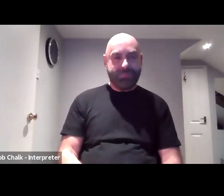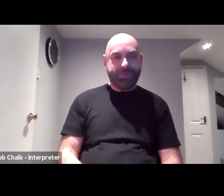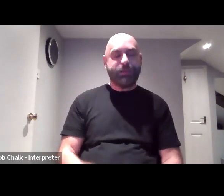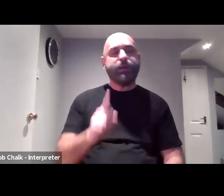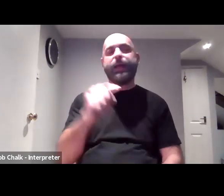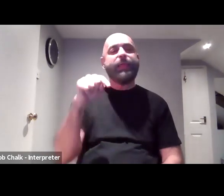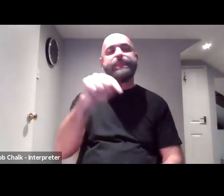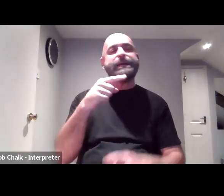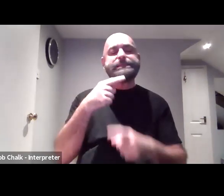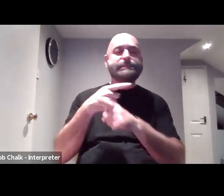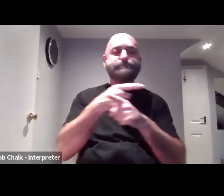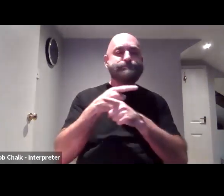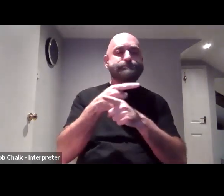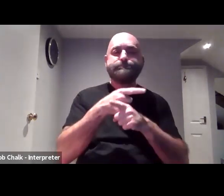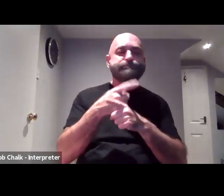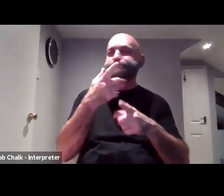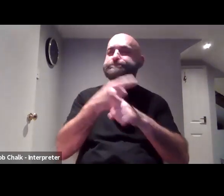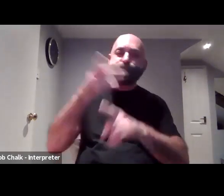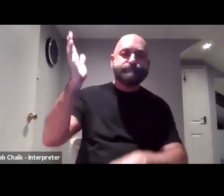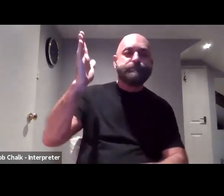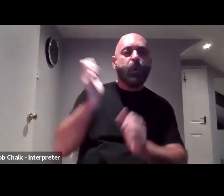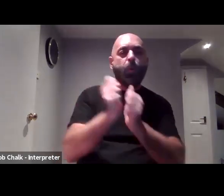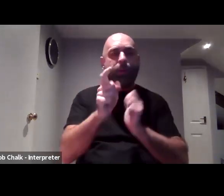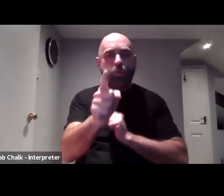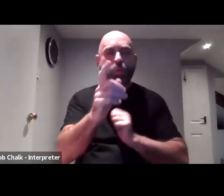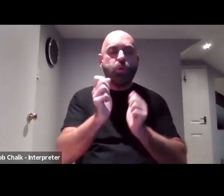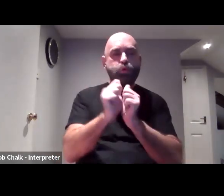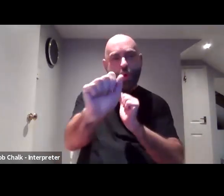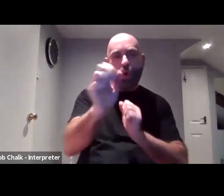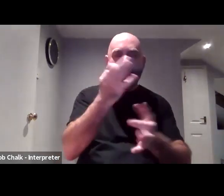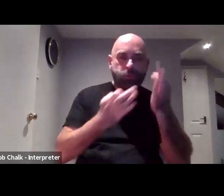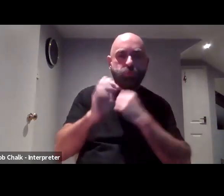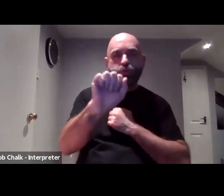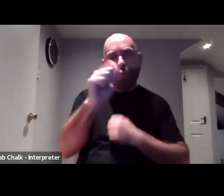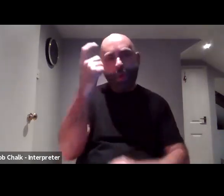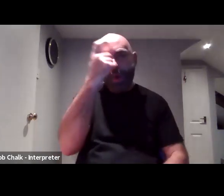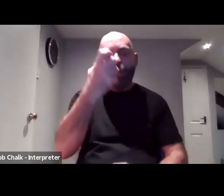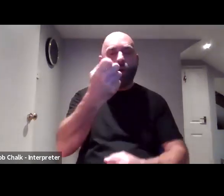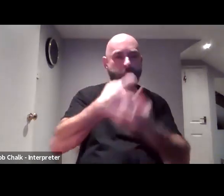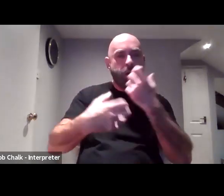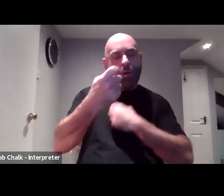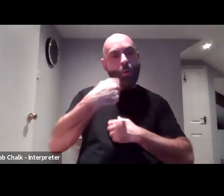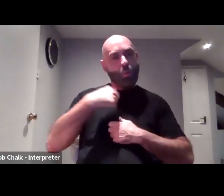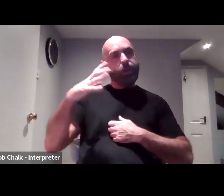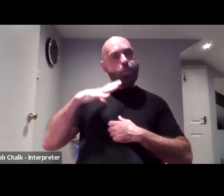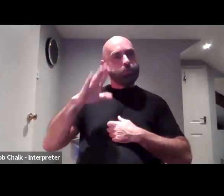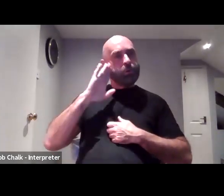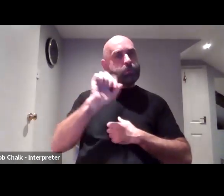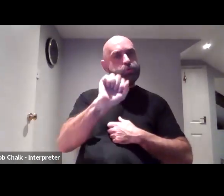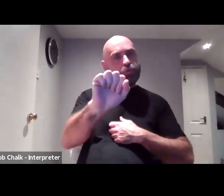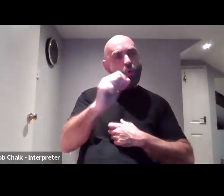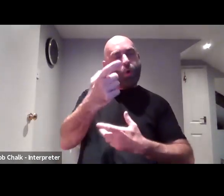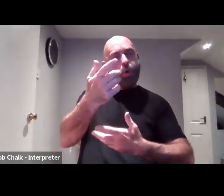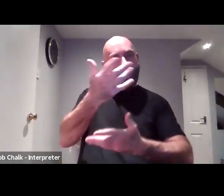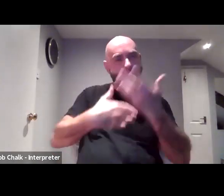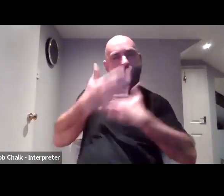These debates mean nothing without you, your questions, your thoughts, and we look forward to receiving these by the